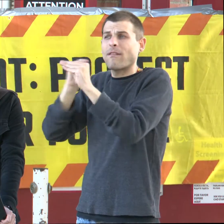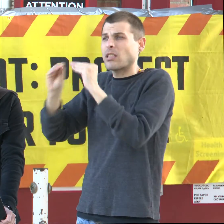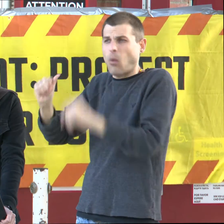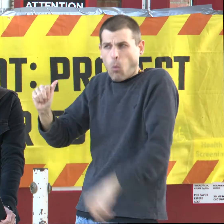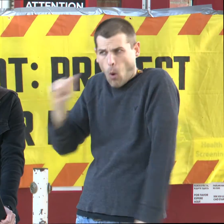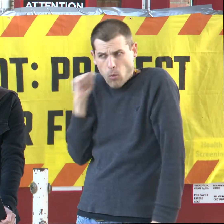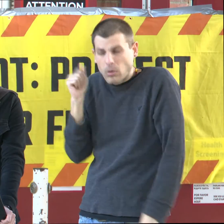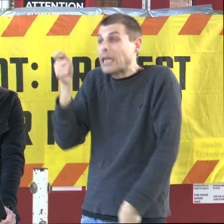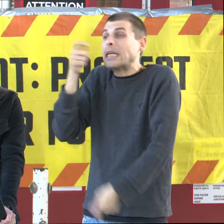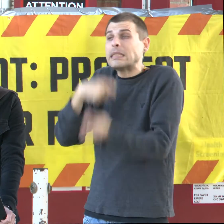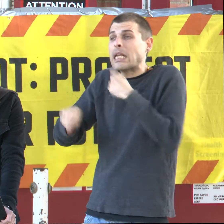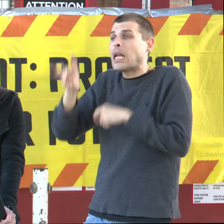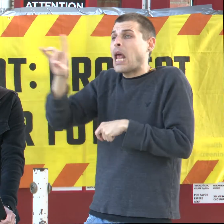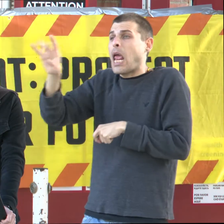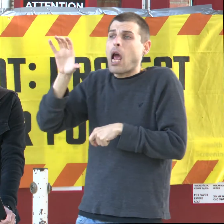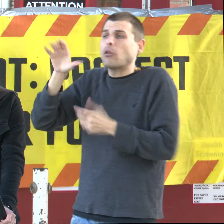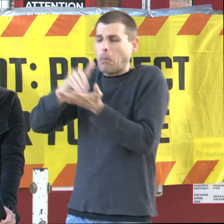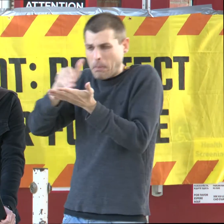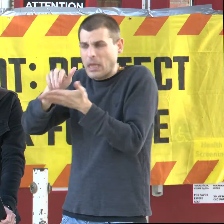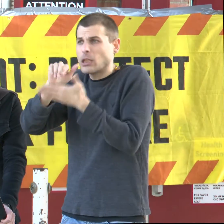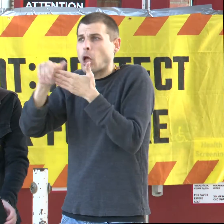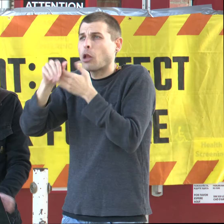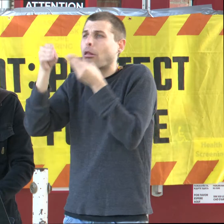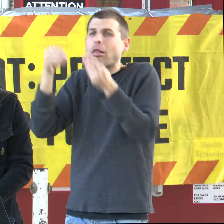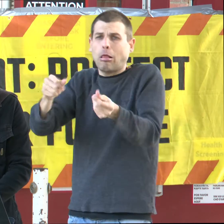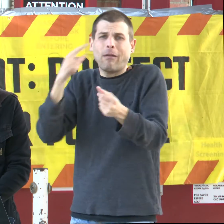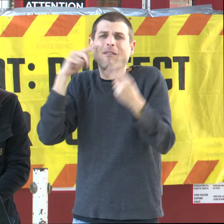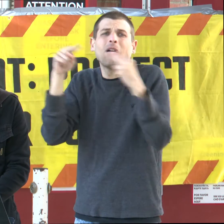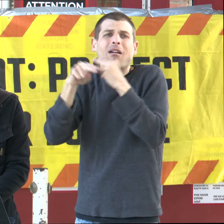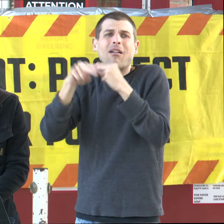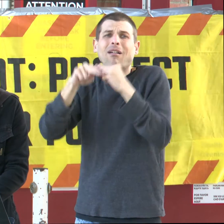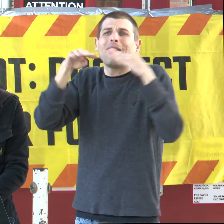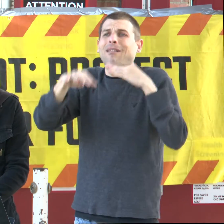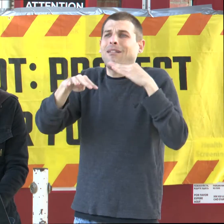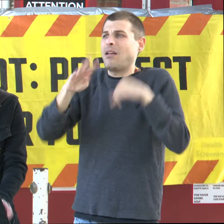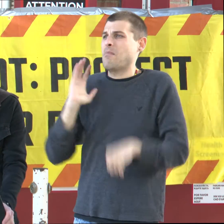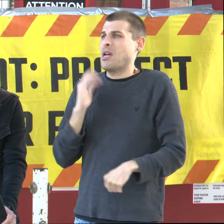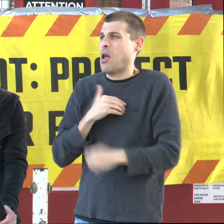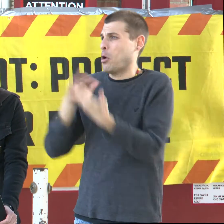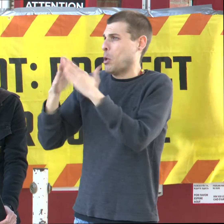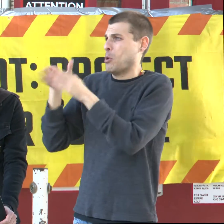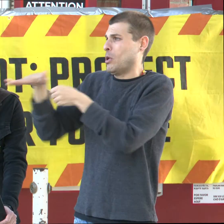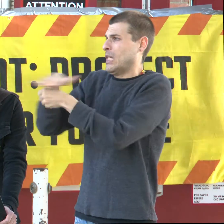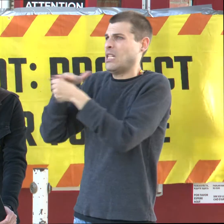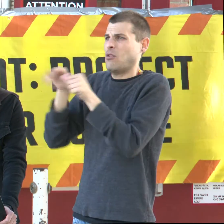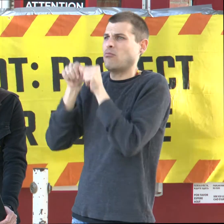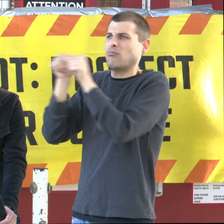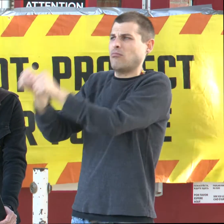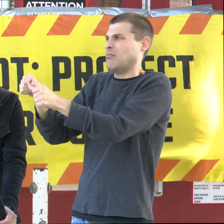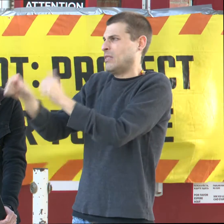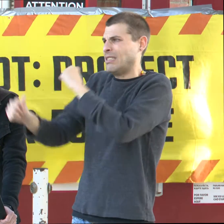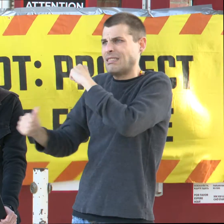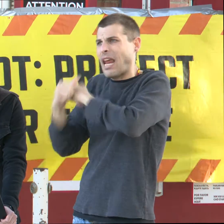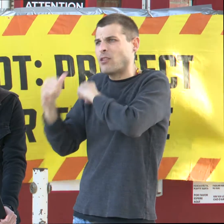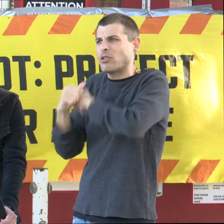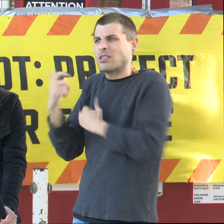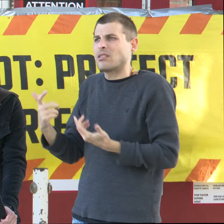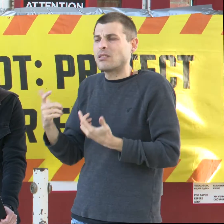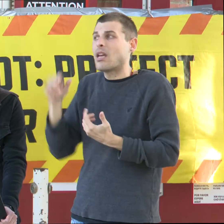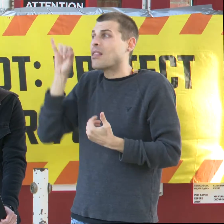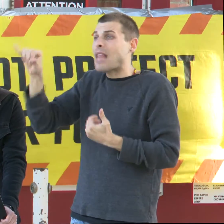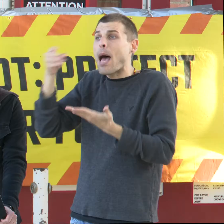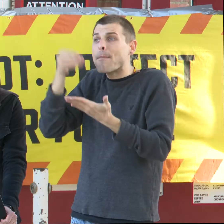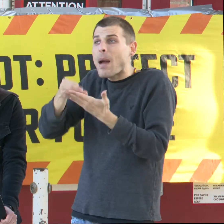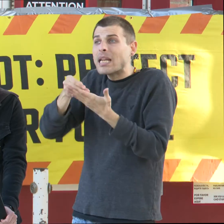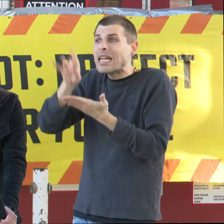for a safety project while other ODOT roads in Portland are ignored and remain deadly. That money would be better used to address safety issues